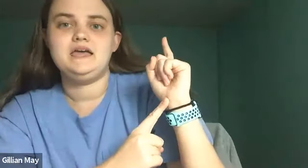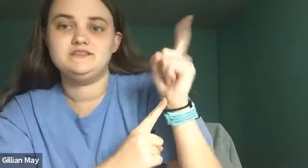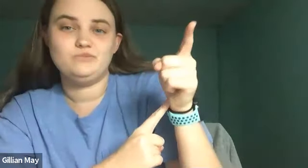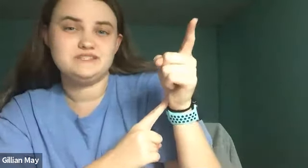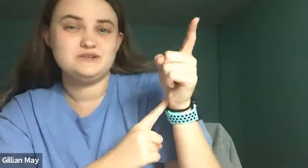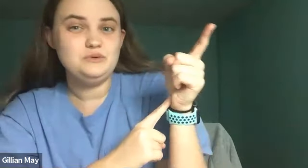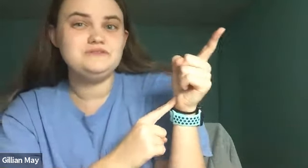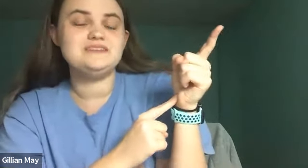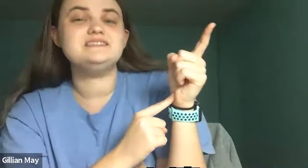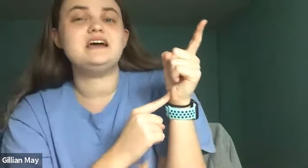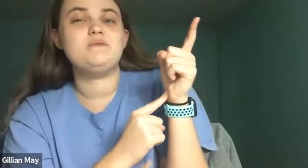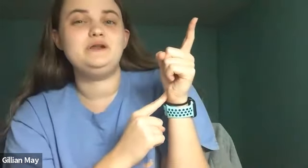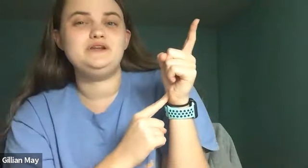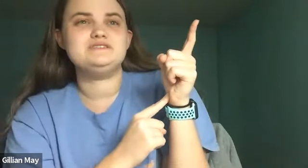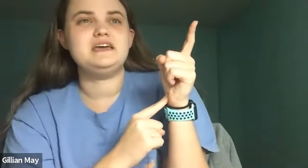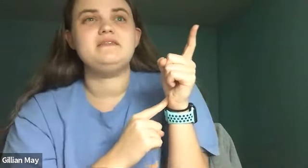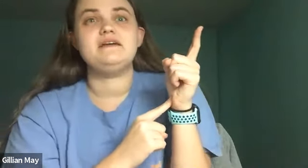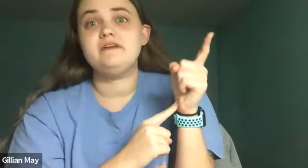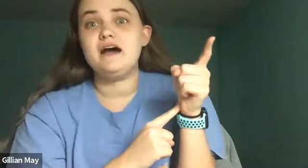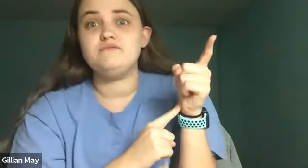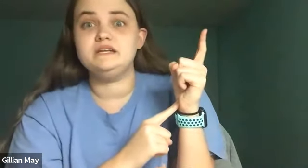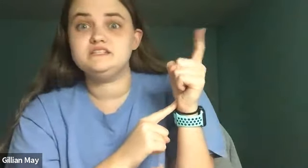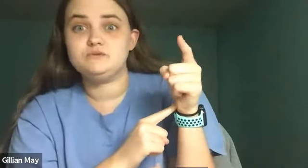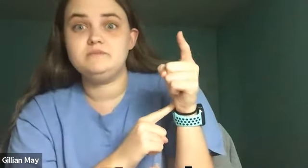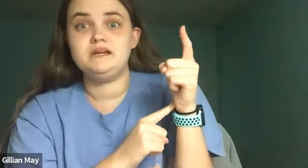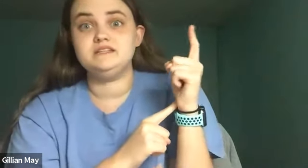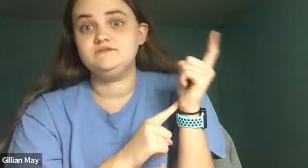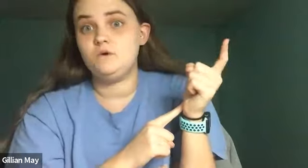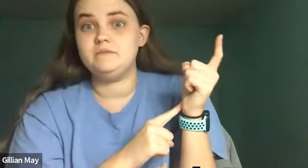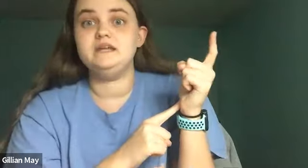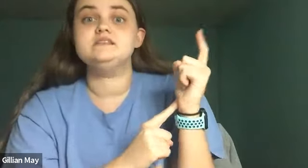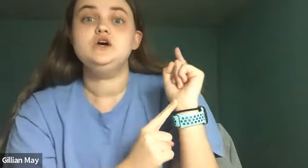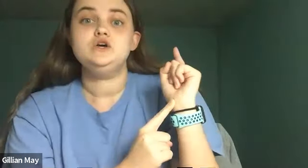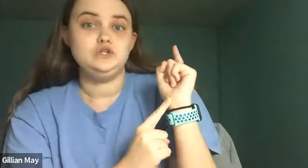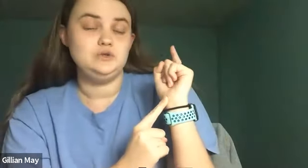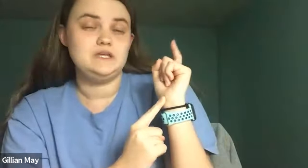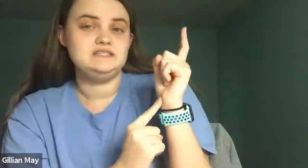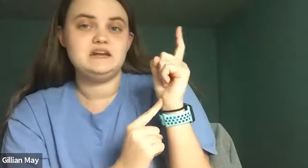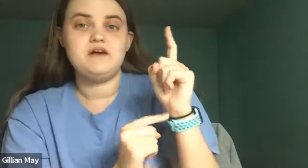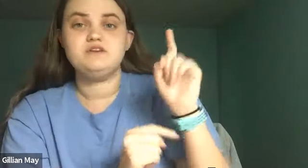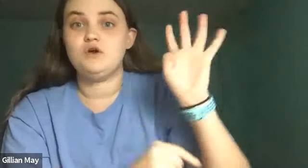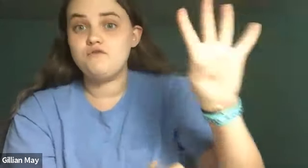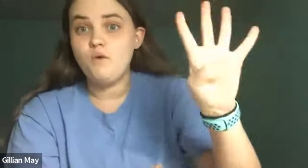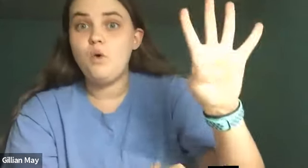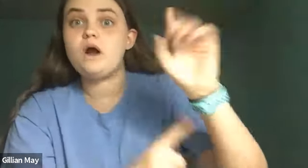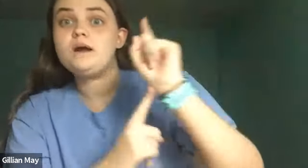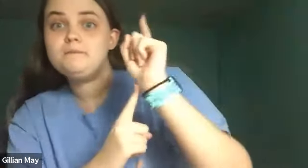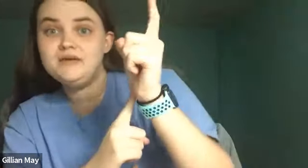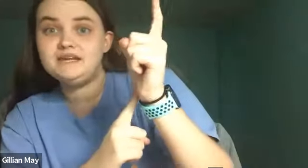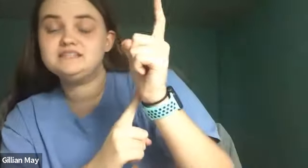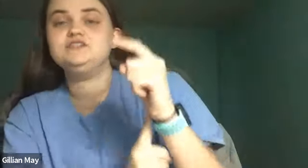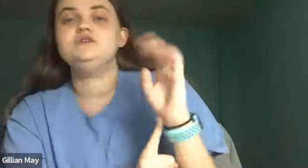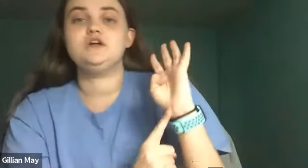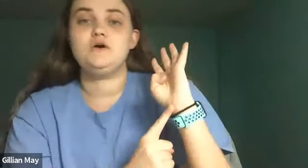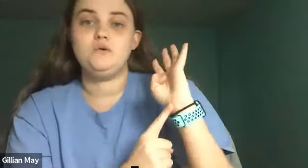And what's cool with this is that when you're saying like 5 minutes, 3 minutes, 4 minutes, instead of having to go 4 minutes, you can go